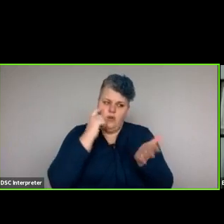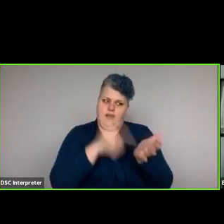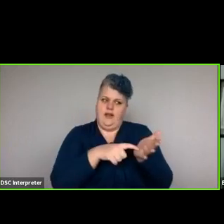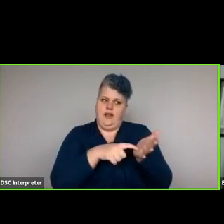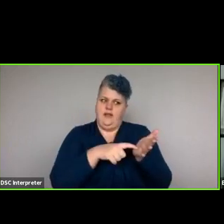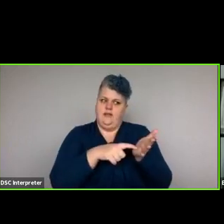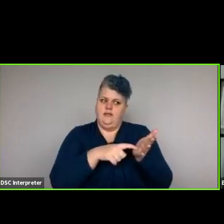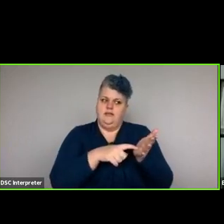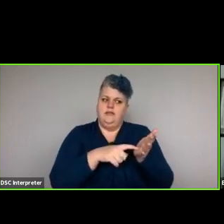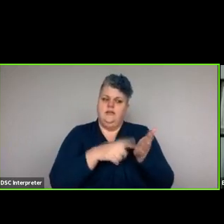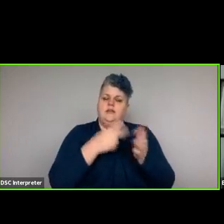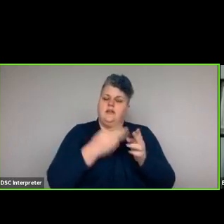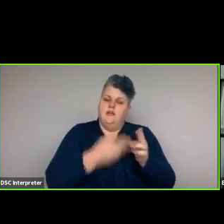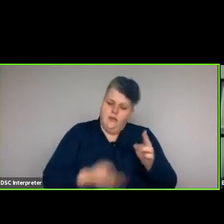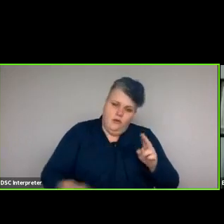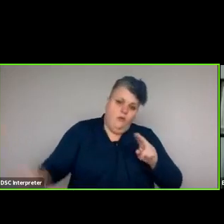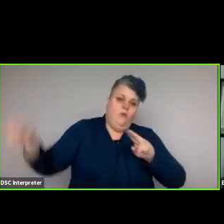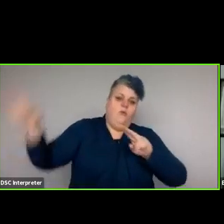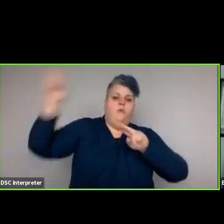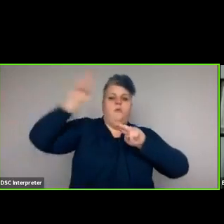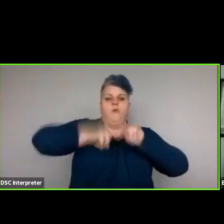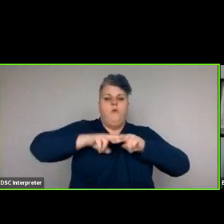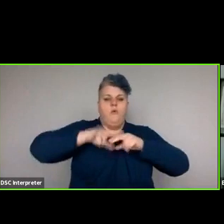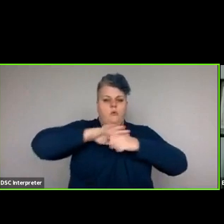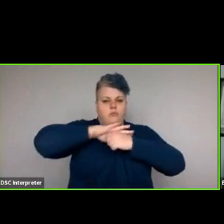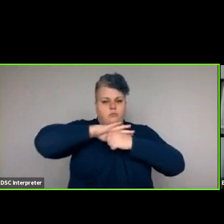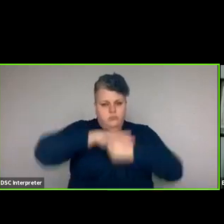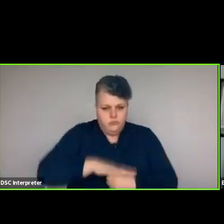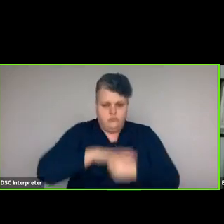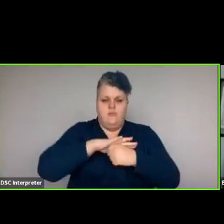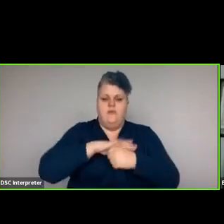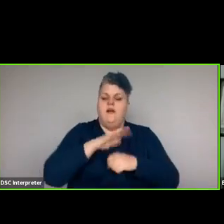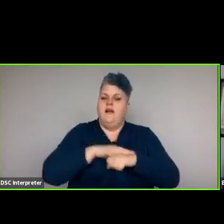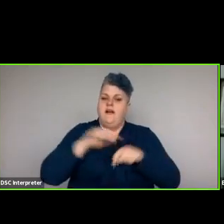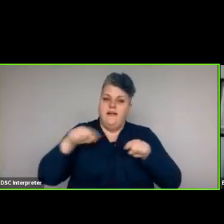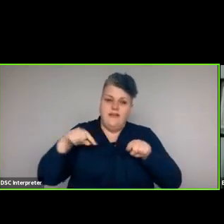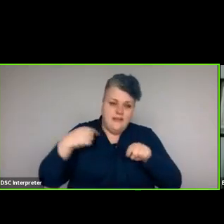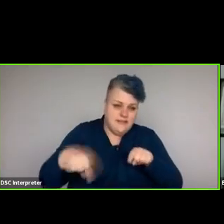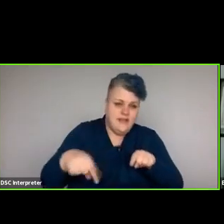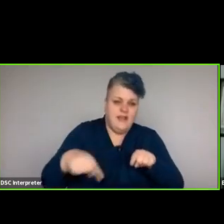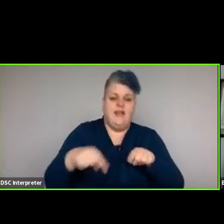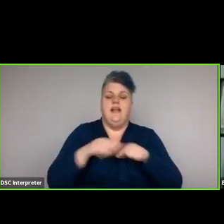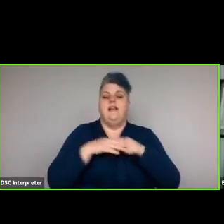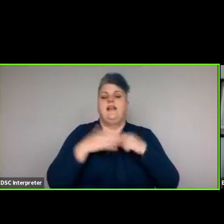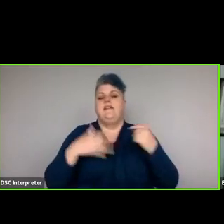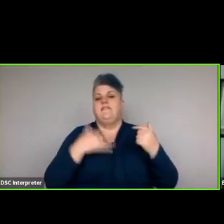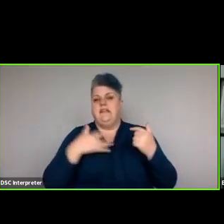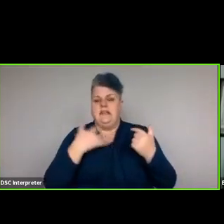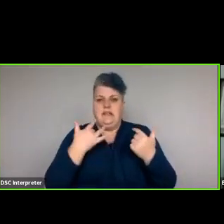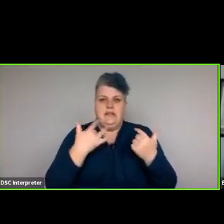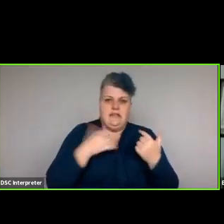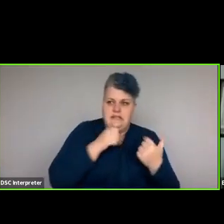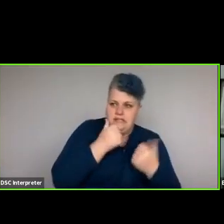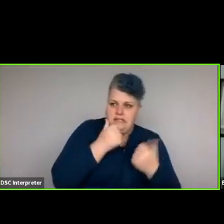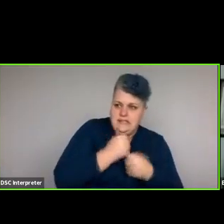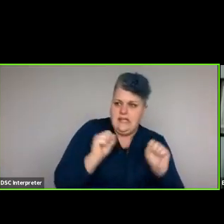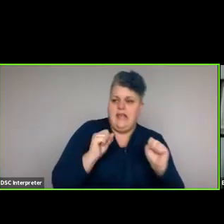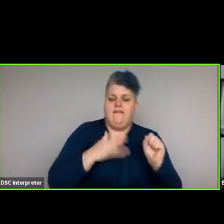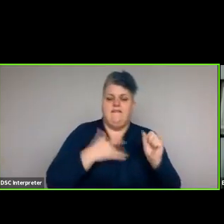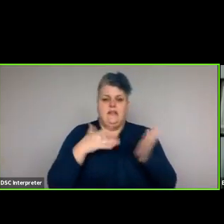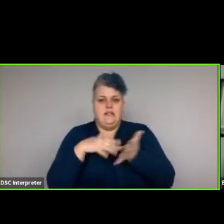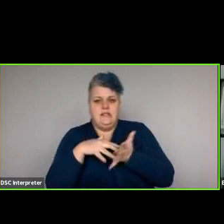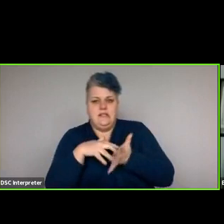under increased stress, fear, anxiety, feelings of insecurity, and that's